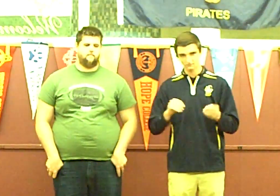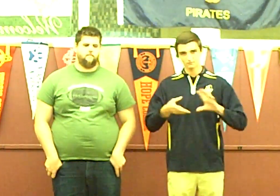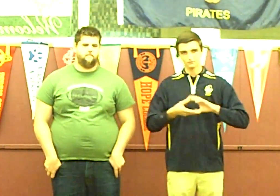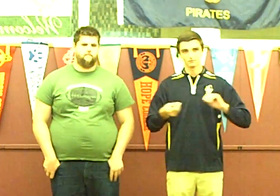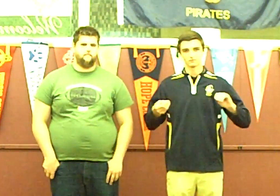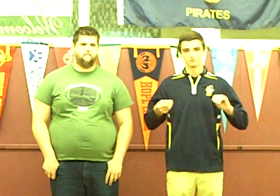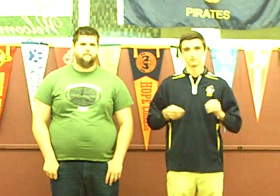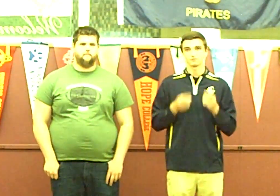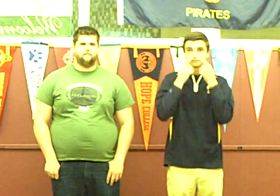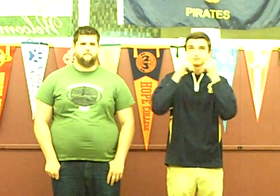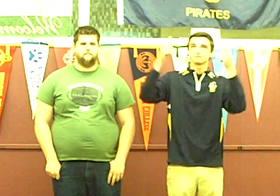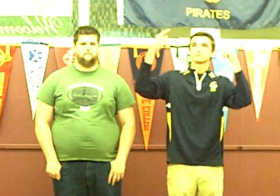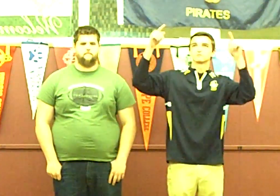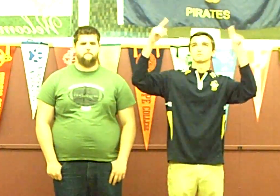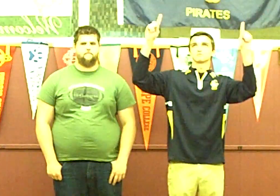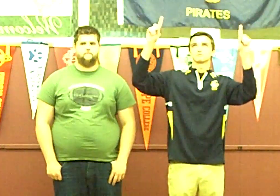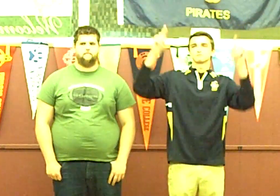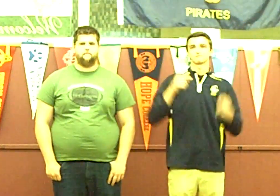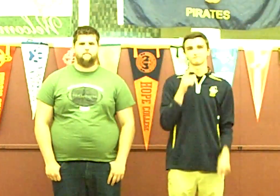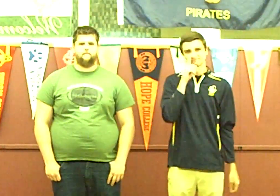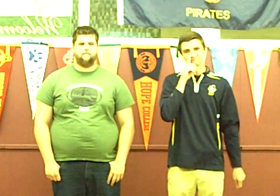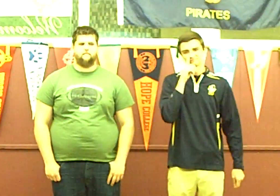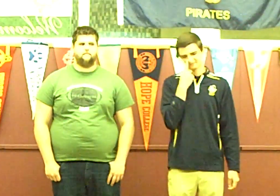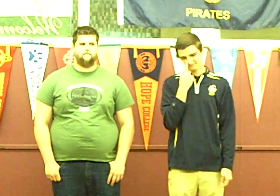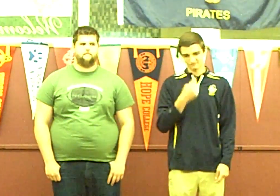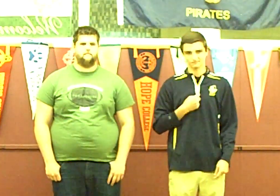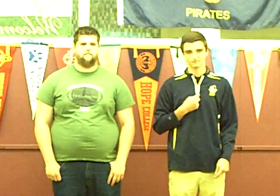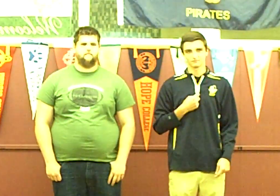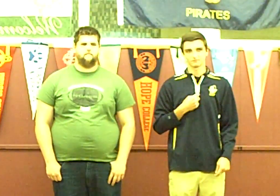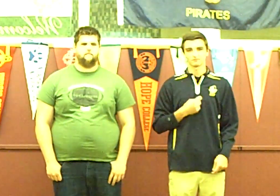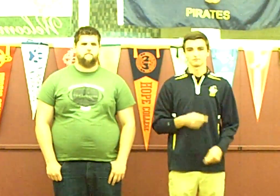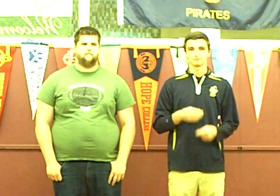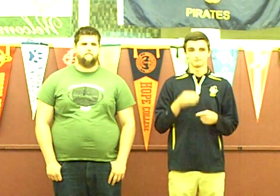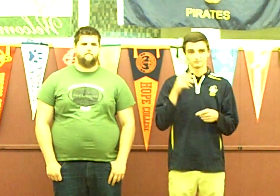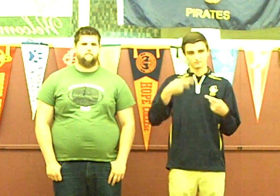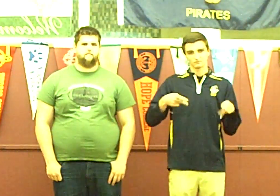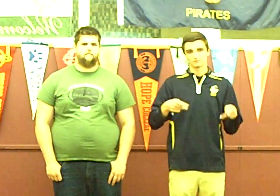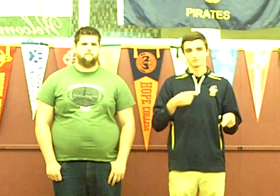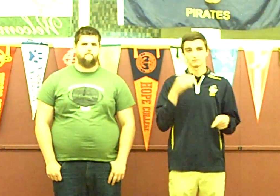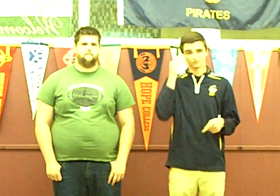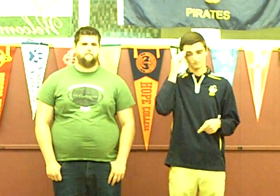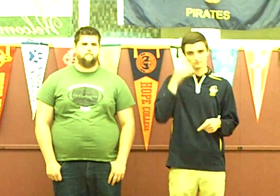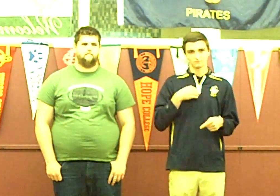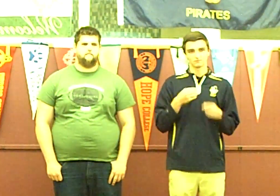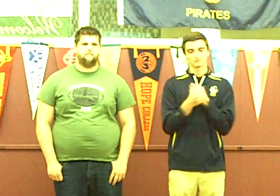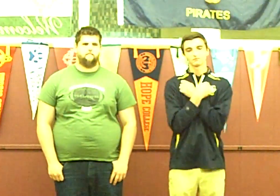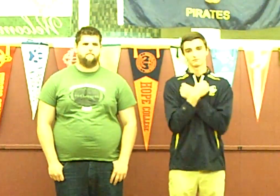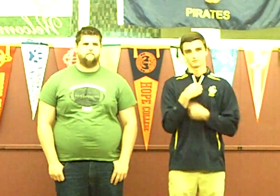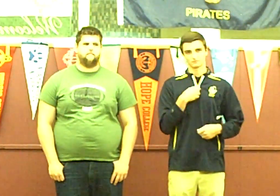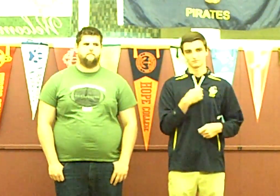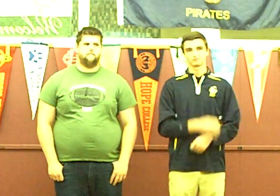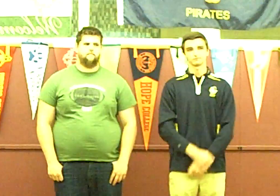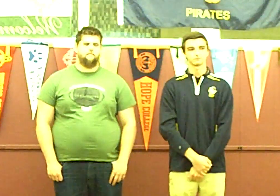stories. Something about that glory just always seemed to bore me. Cause only those I really love will never